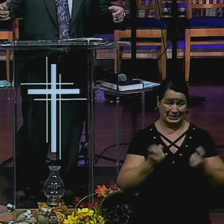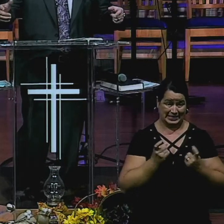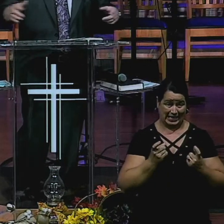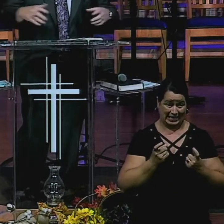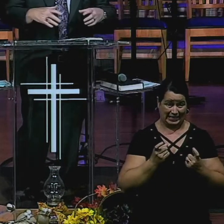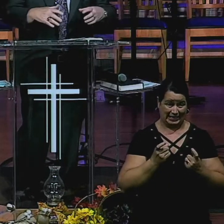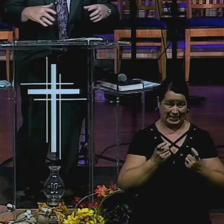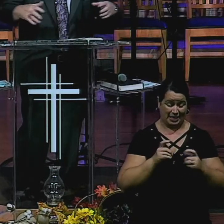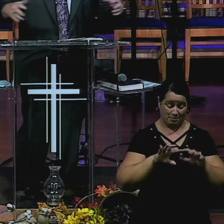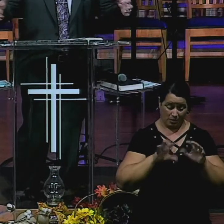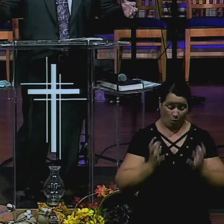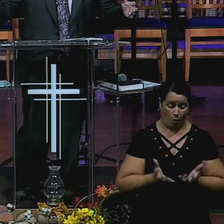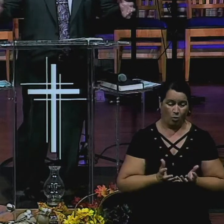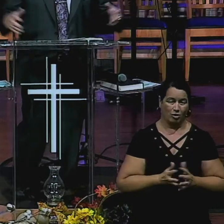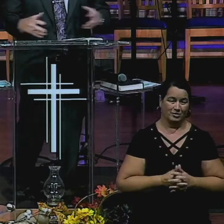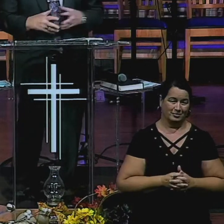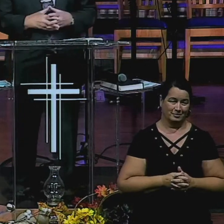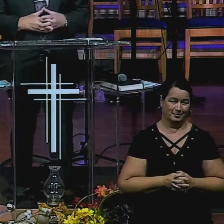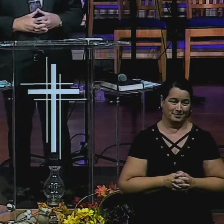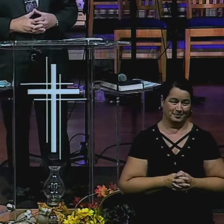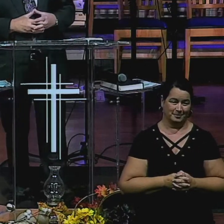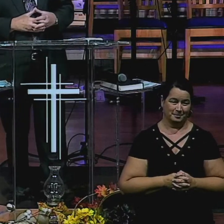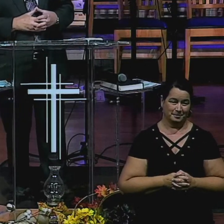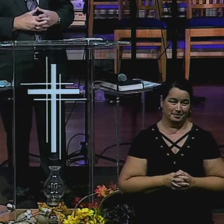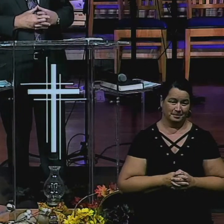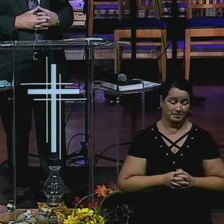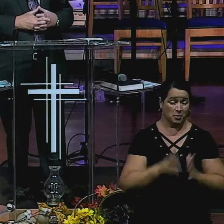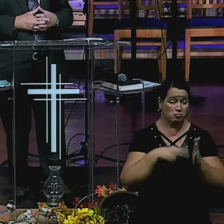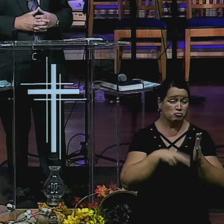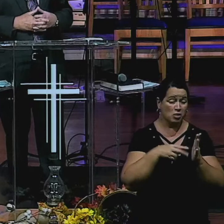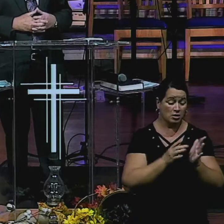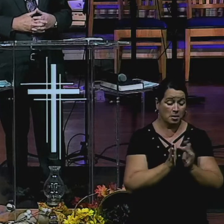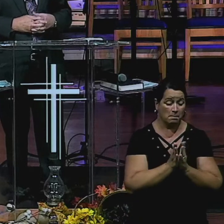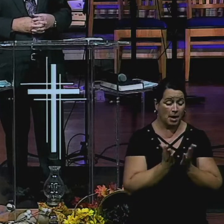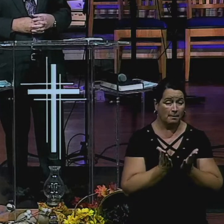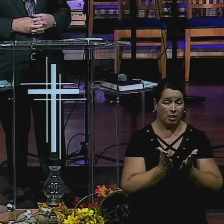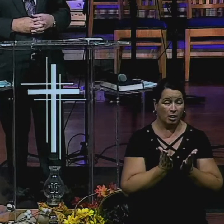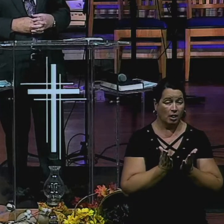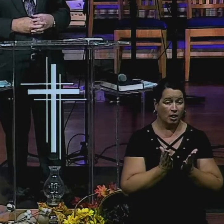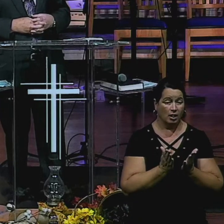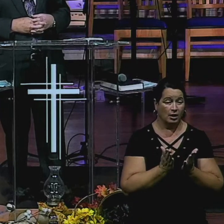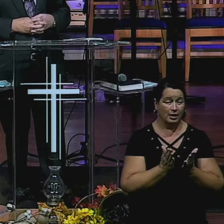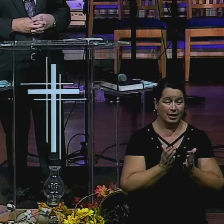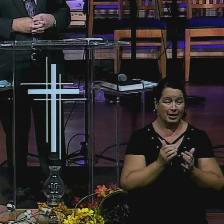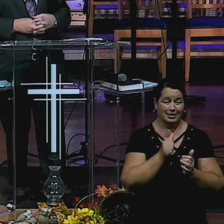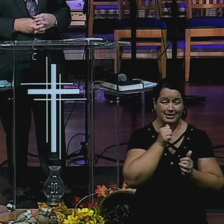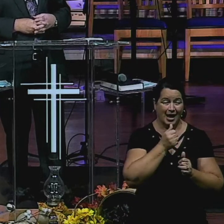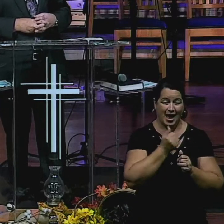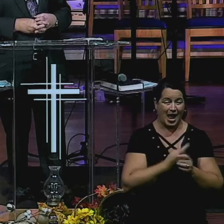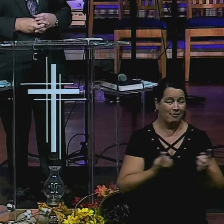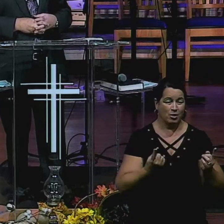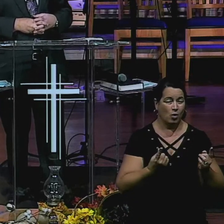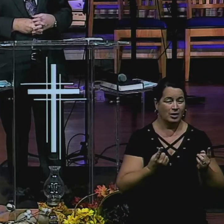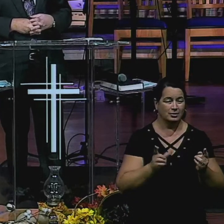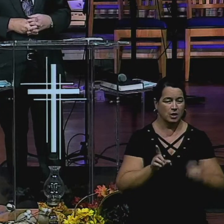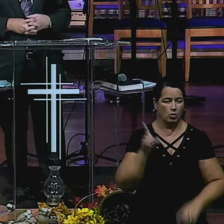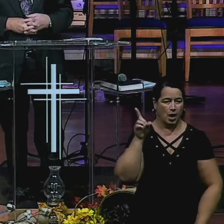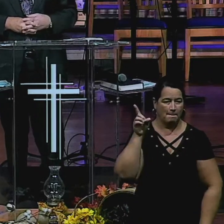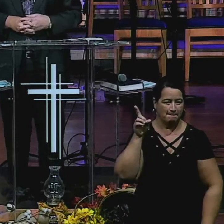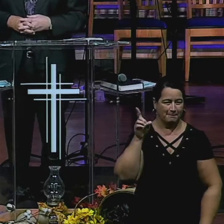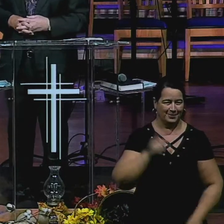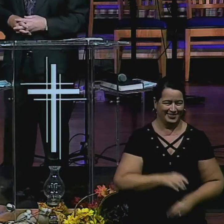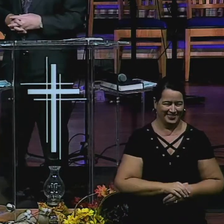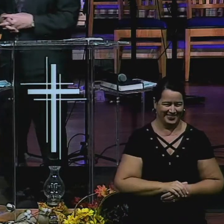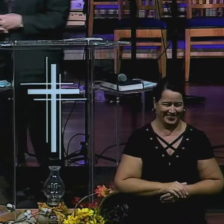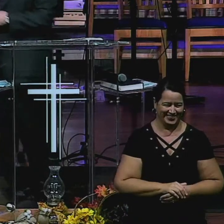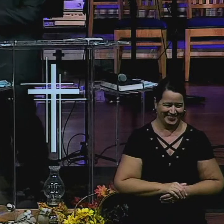ours only, but for the sins of the whole world. Now, I've read the Bible. Not everyone's going to go up. I've read the Bible. Have you read the Bible?